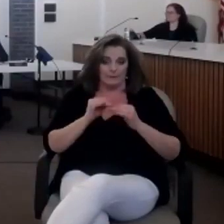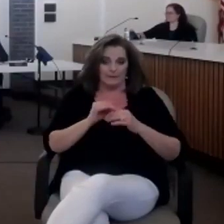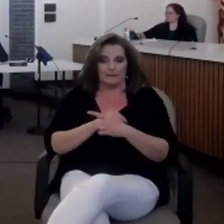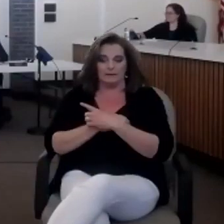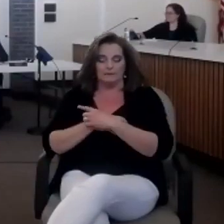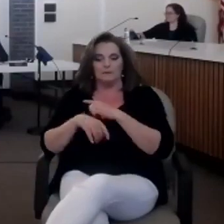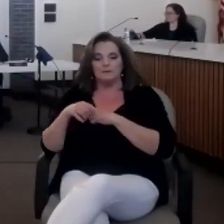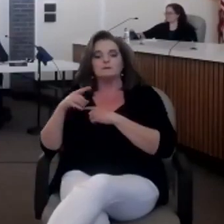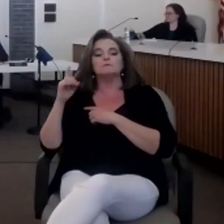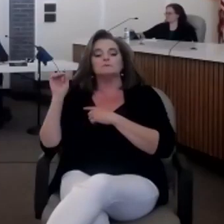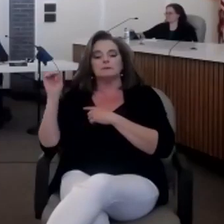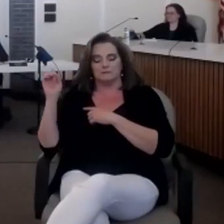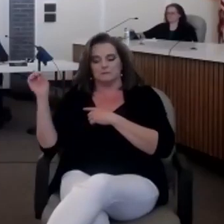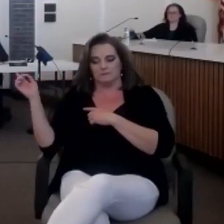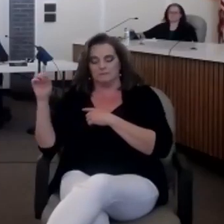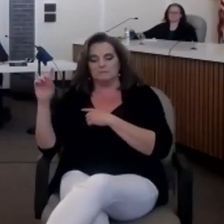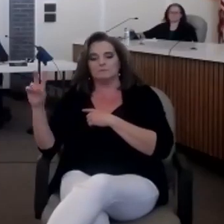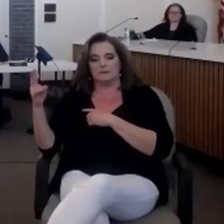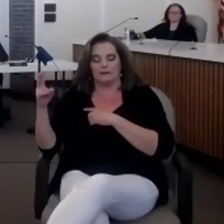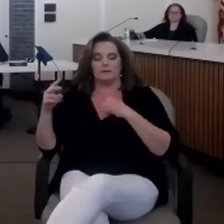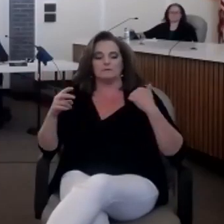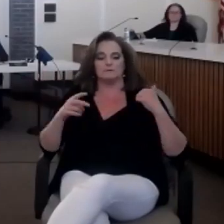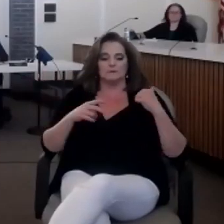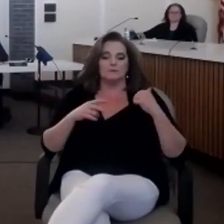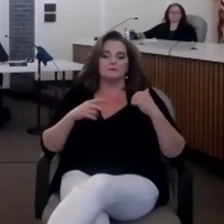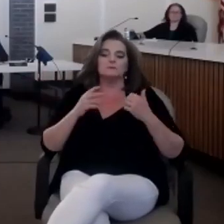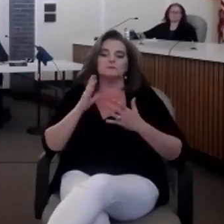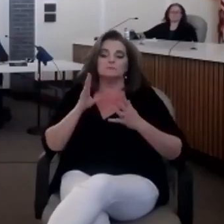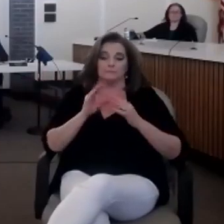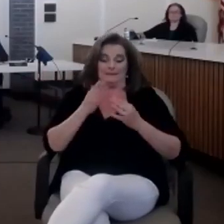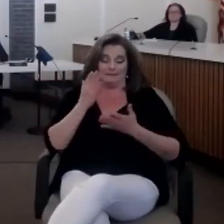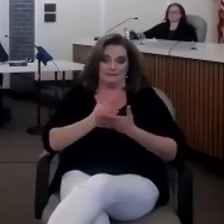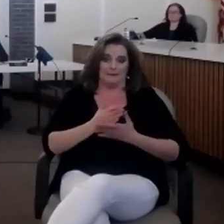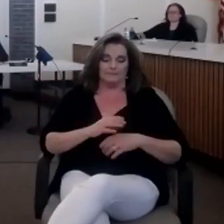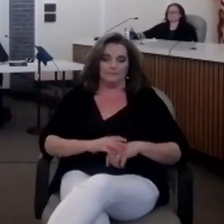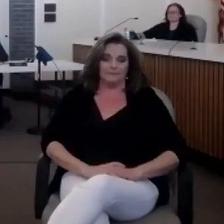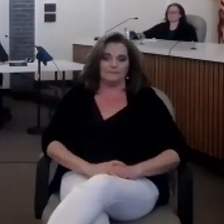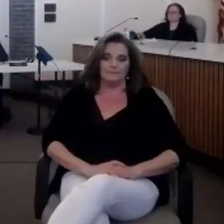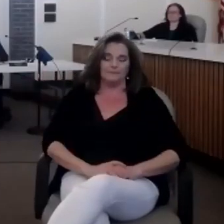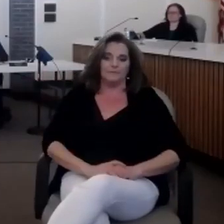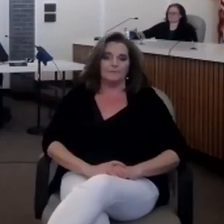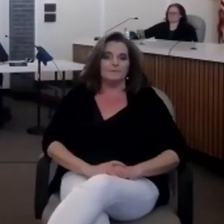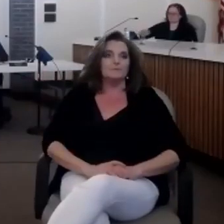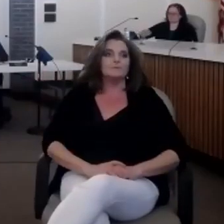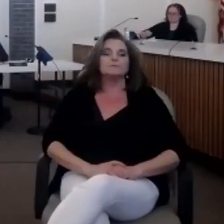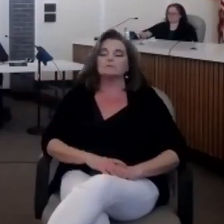Seconded. Hearing no objection, meeting adjourned. So we will end this broadcast.